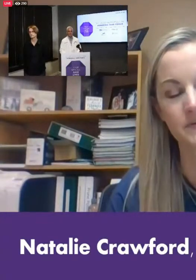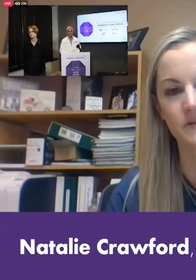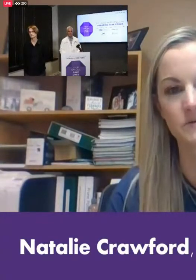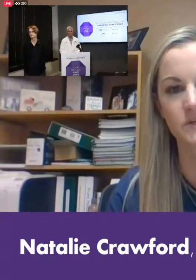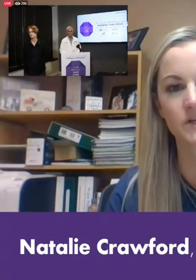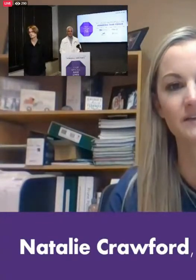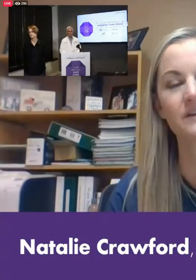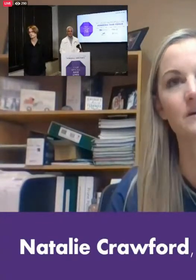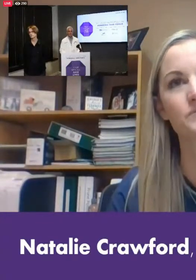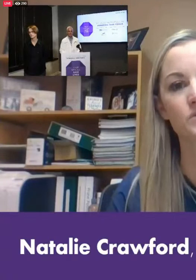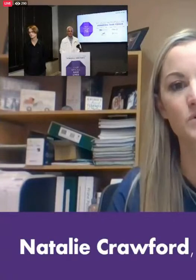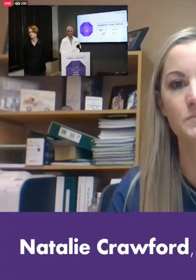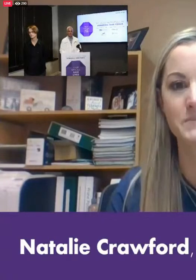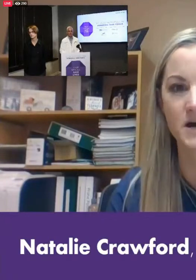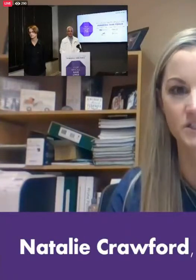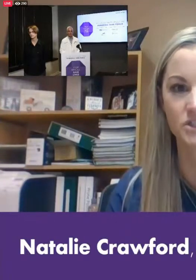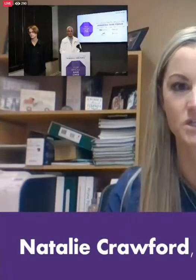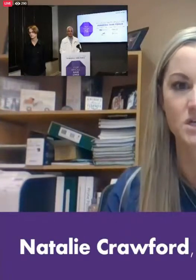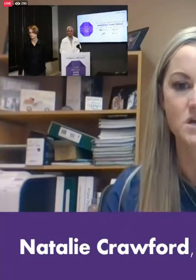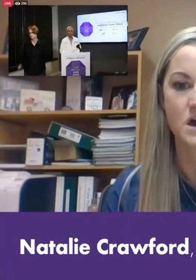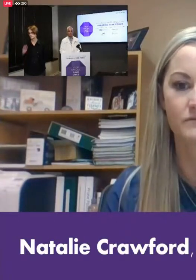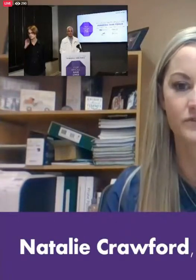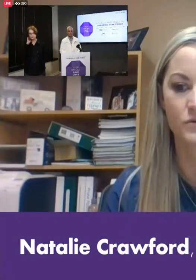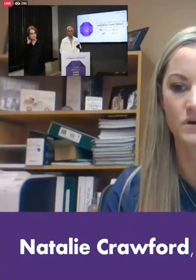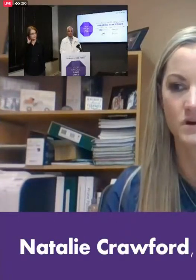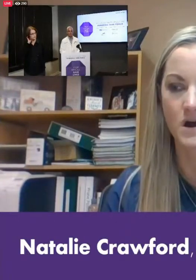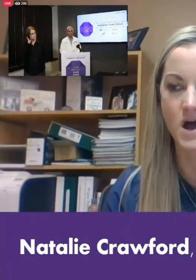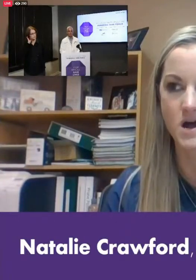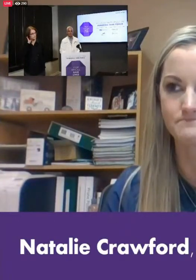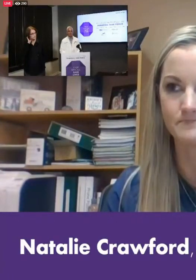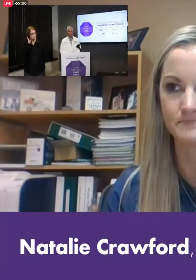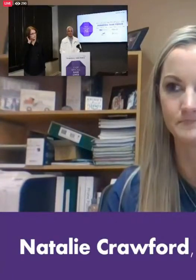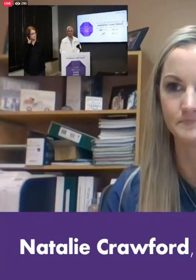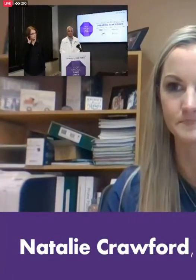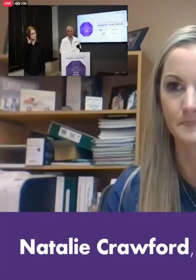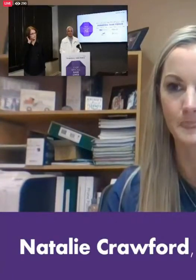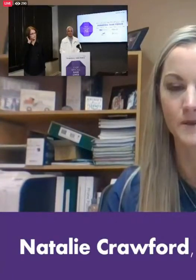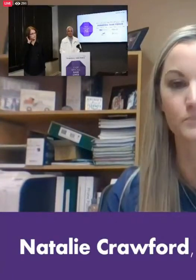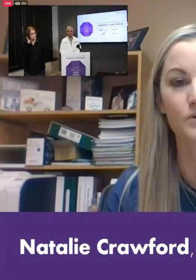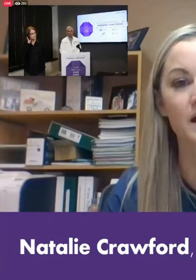her body up. You're giving up so much of your